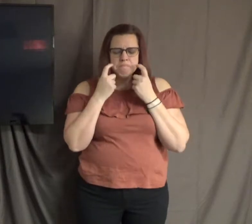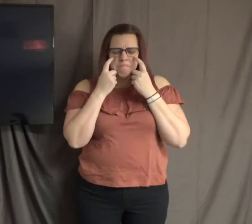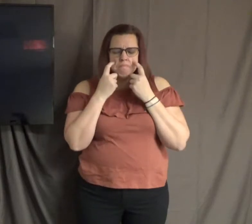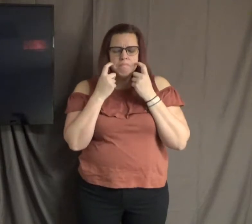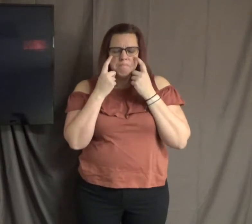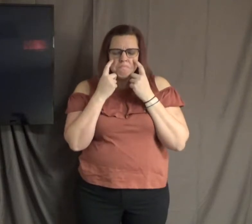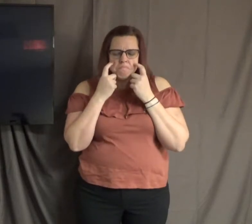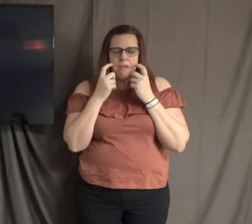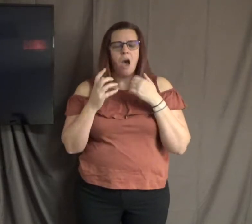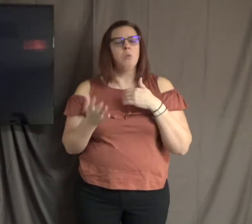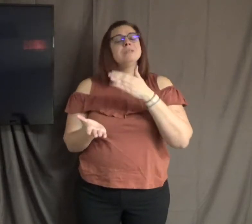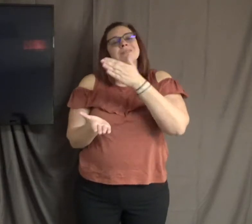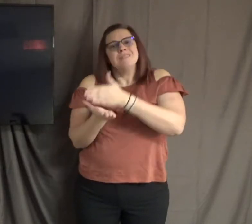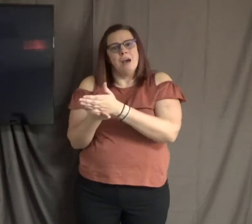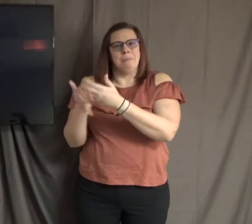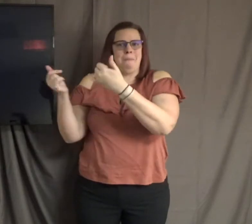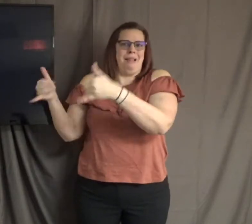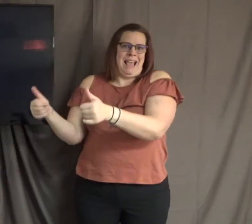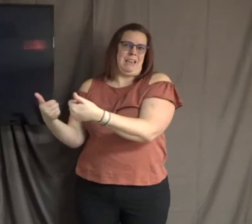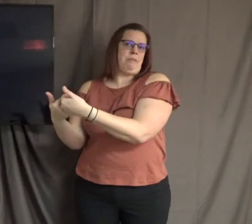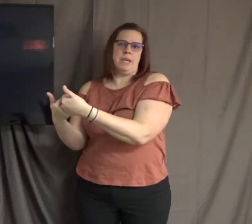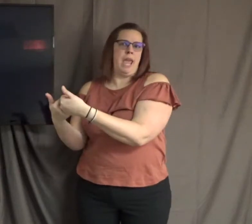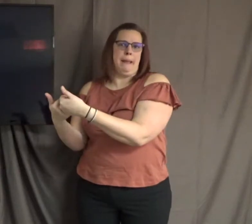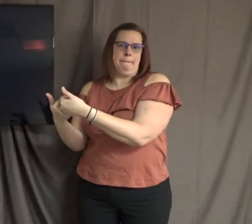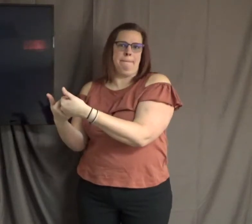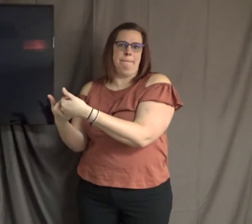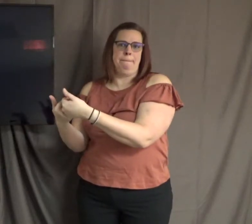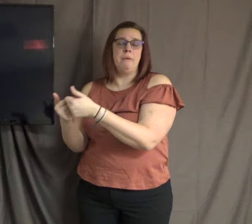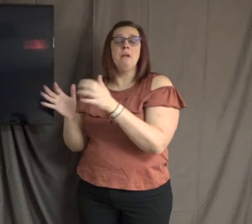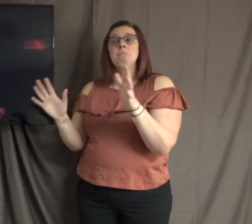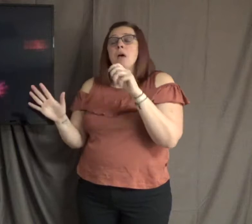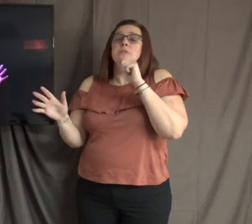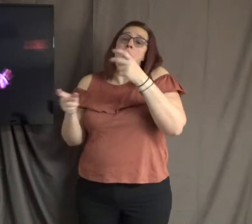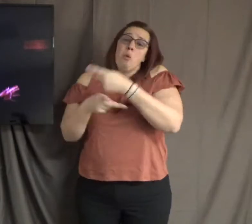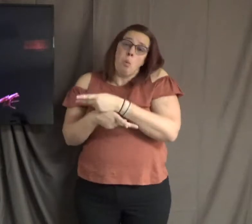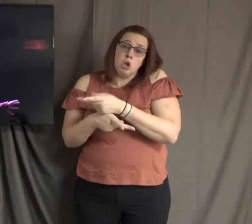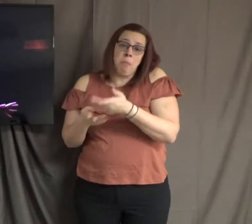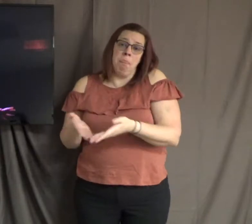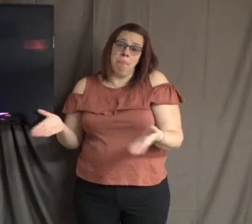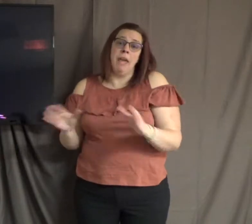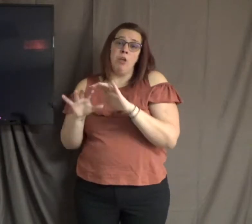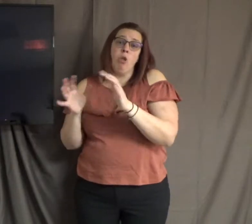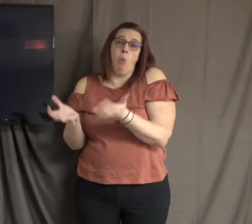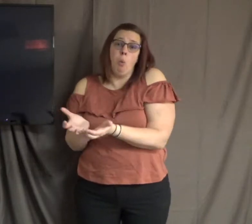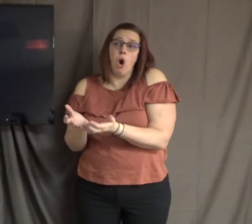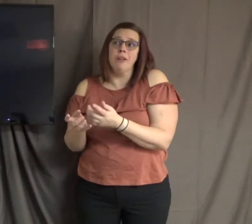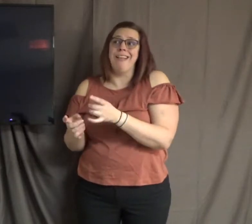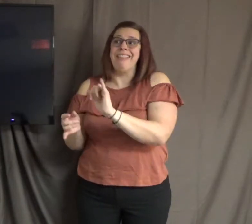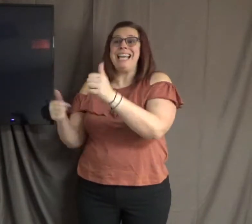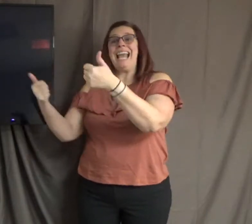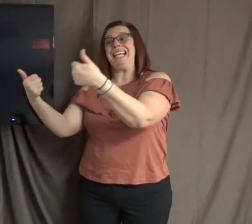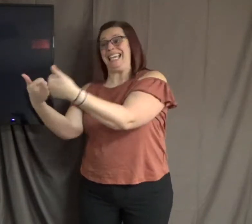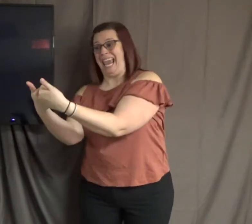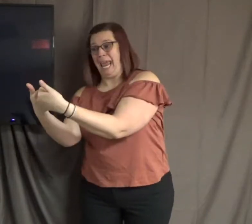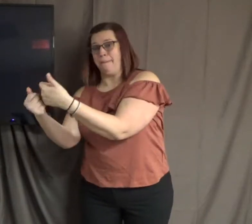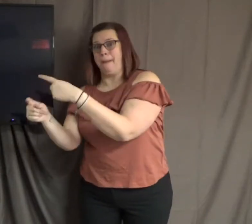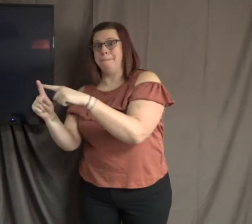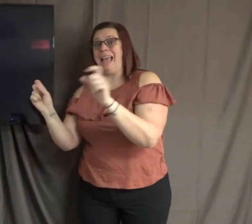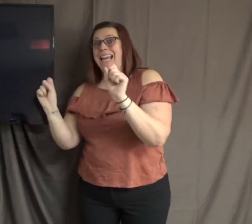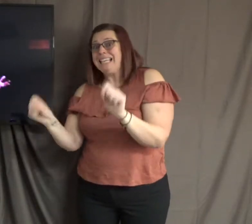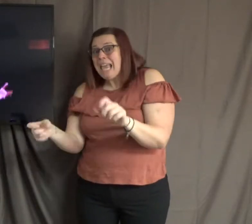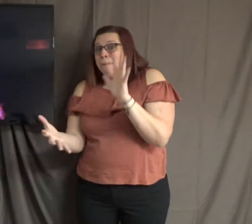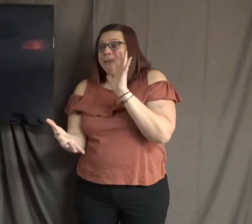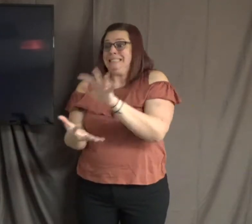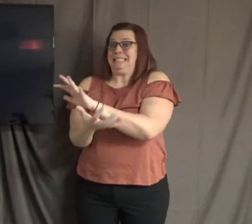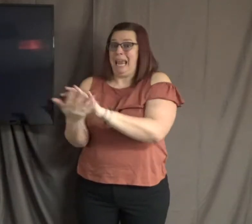stop playing the game. Now, this isn't the worst thing in the world when it comes to something like a game, but it can be very damaging when it comes